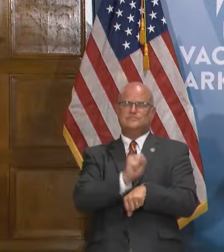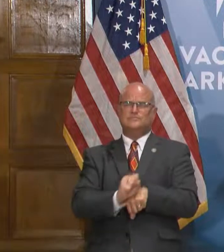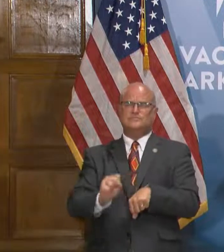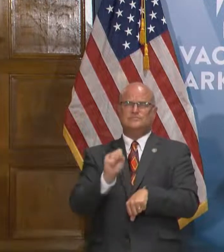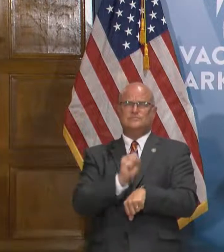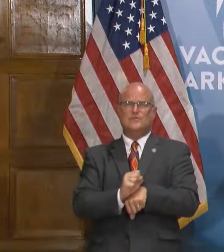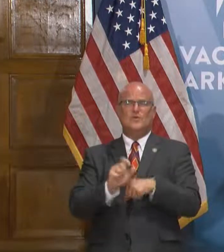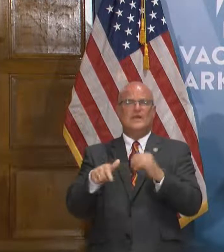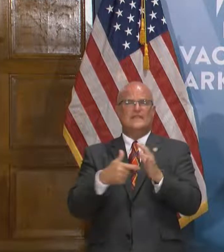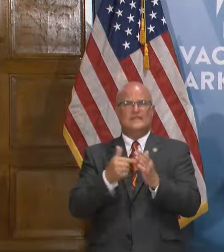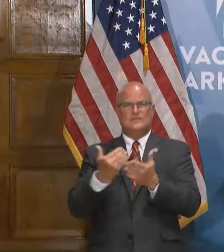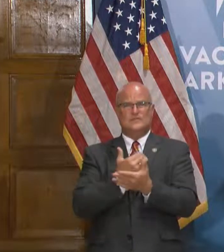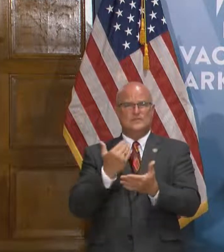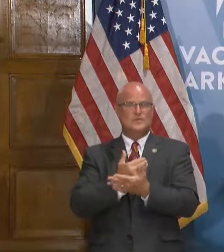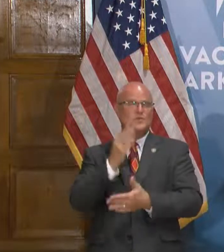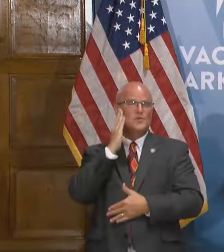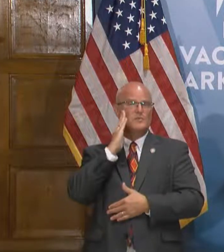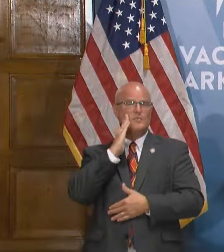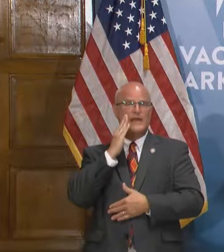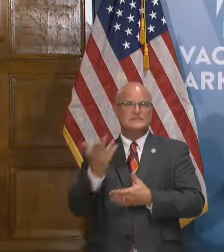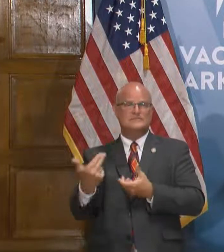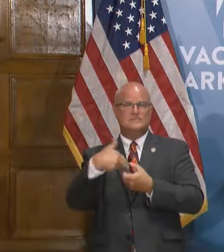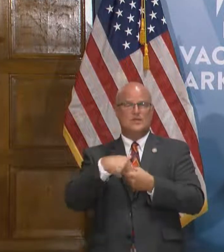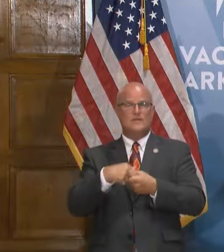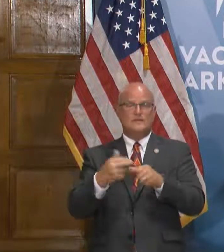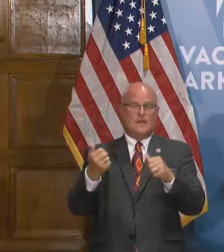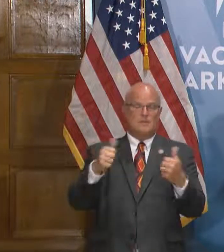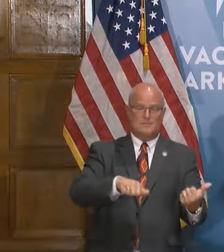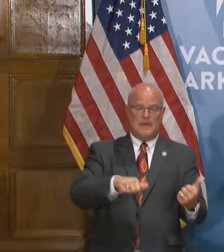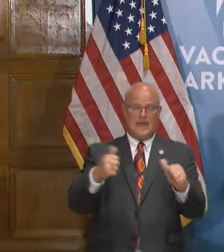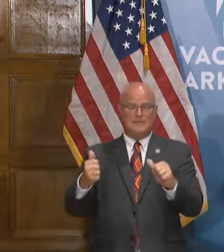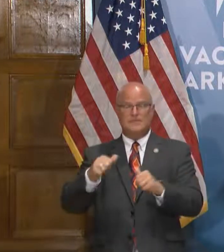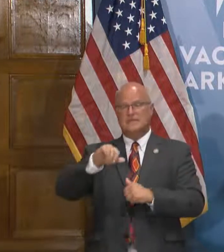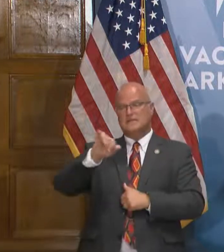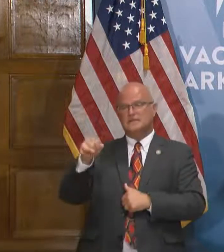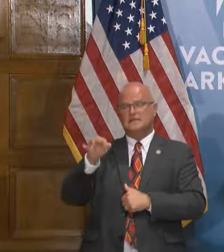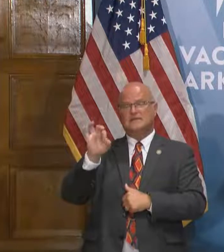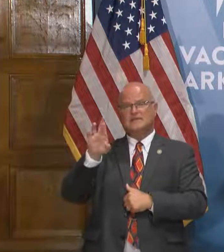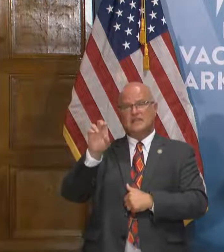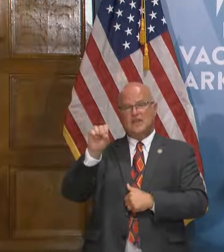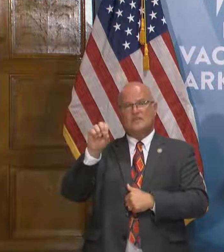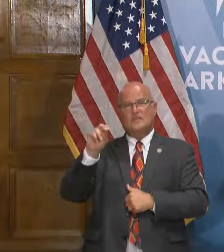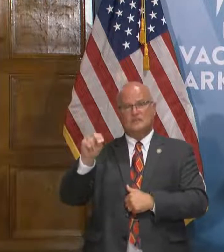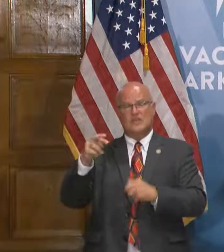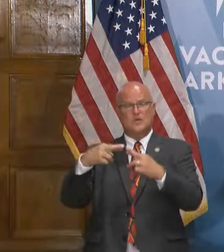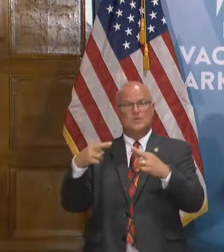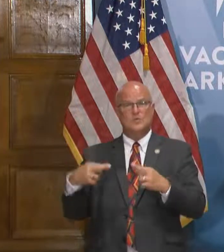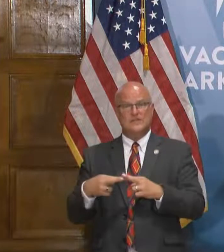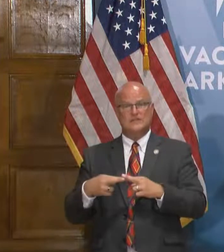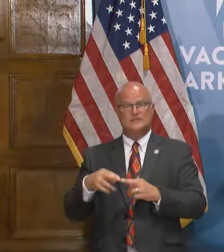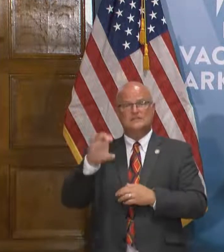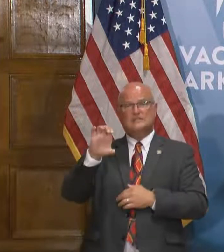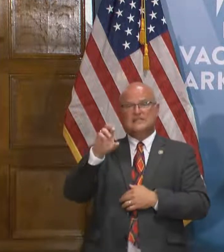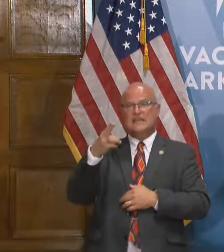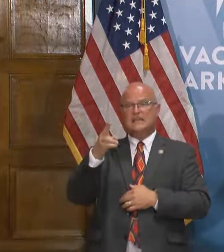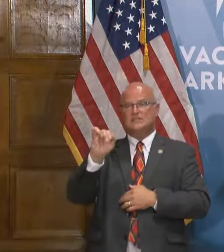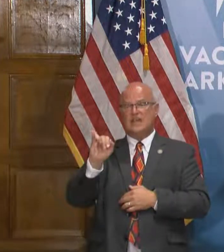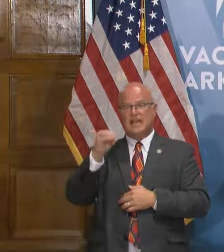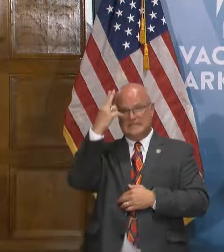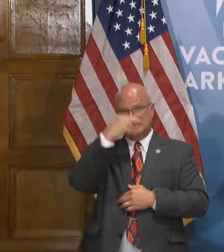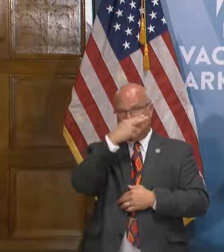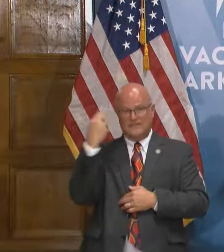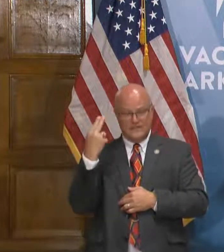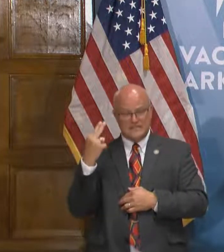bringing these new bed spaces on, from Baptist to Jefferson Regional Medical Center, CHI St.